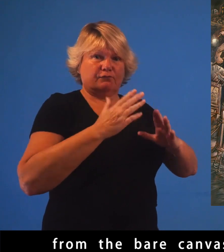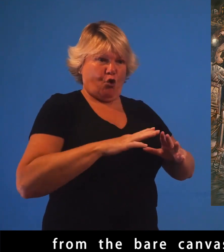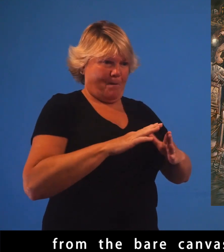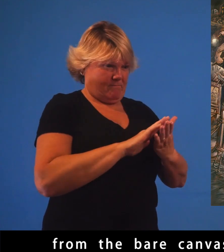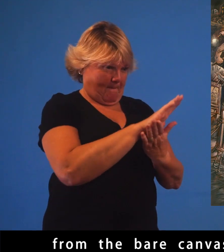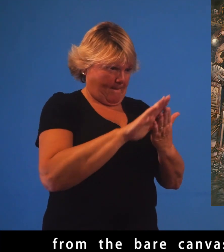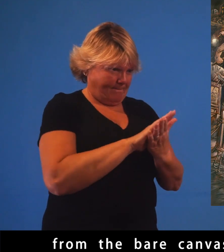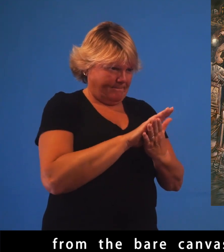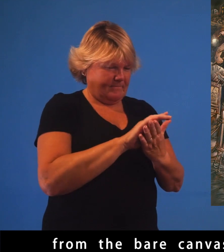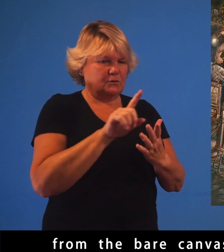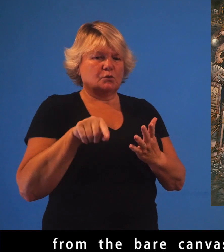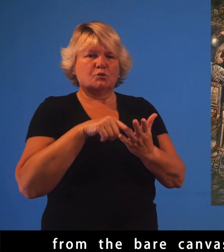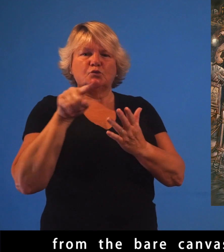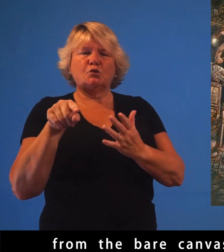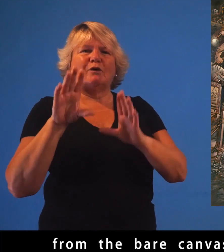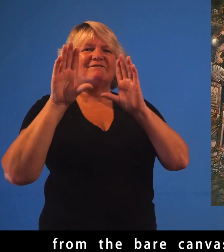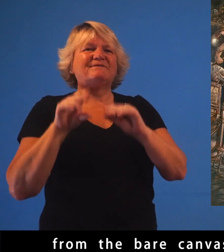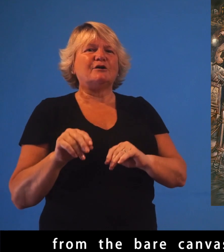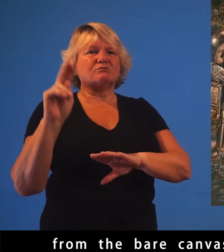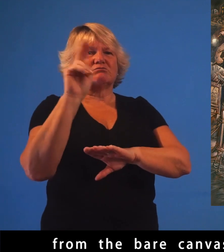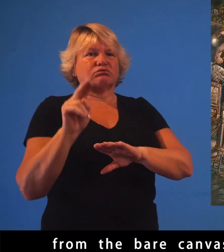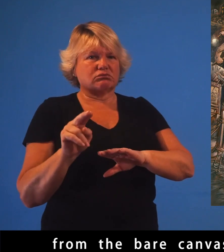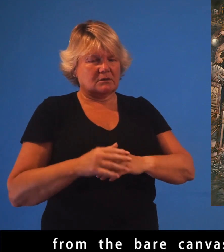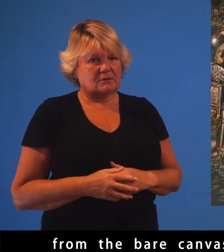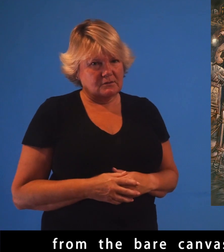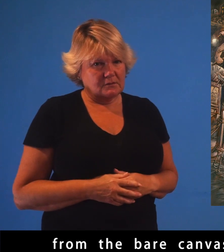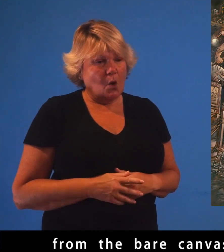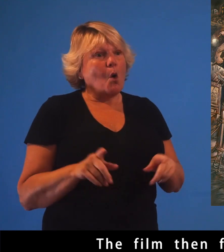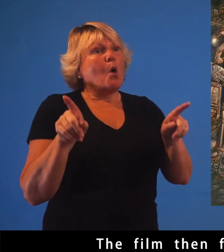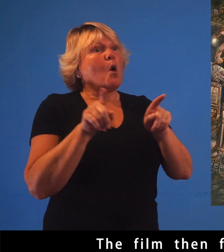From the bare canvas to finished masterwork.